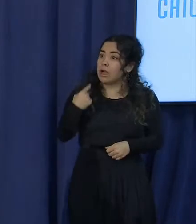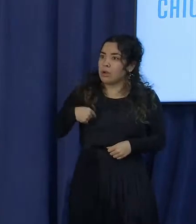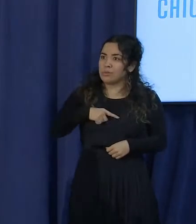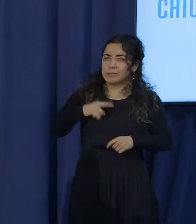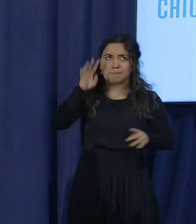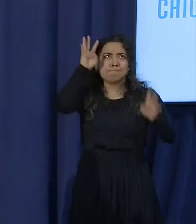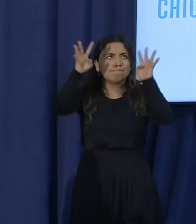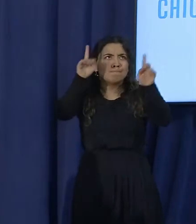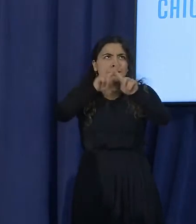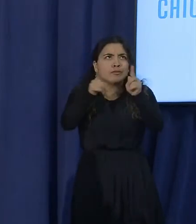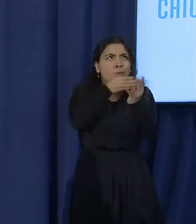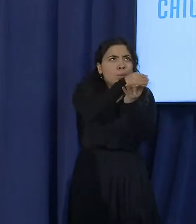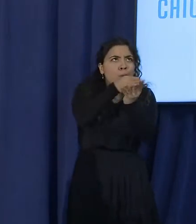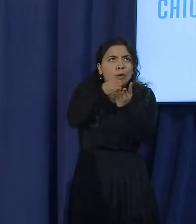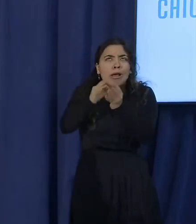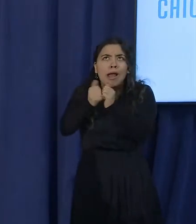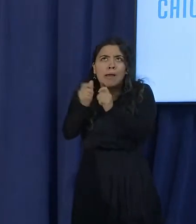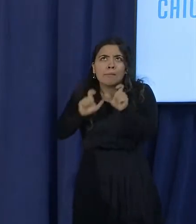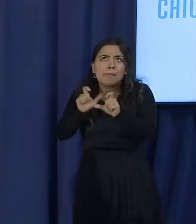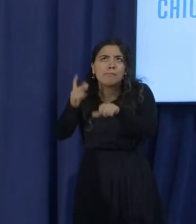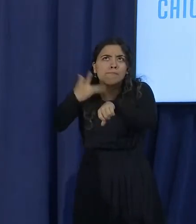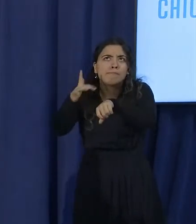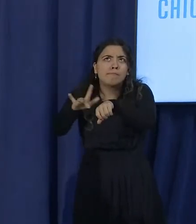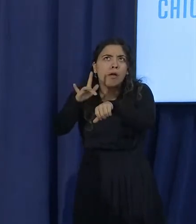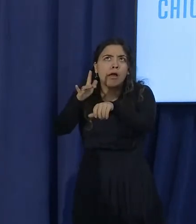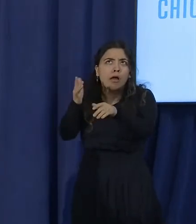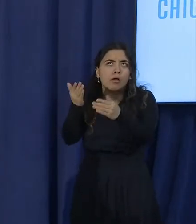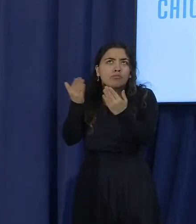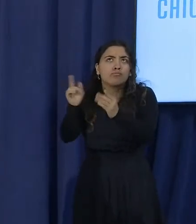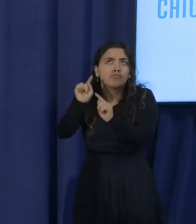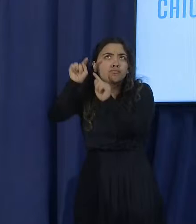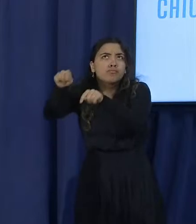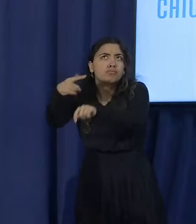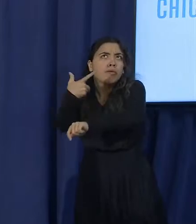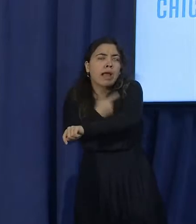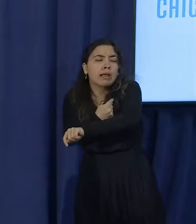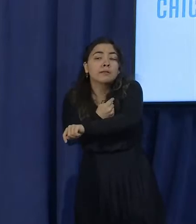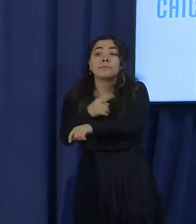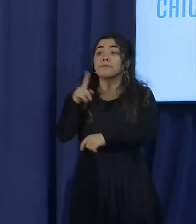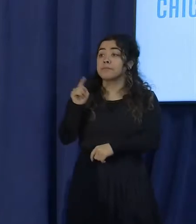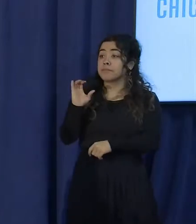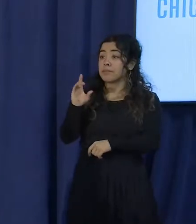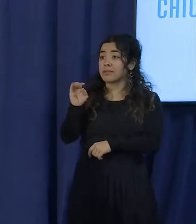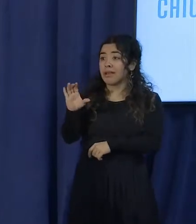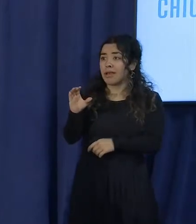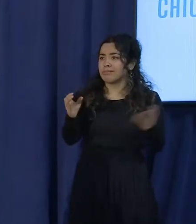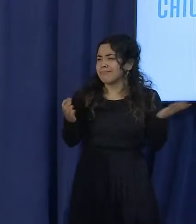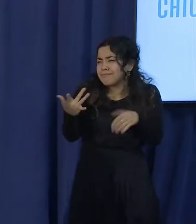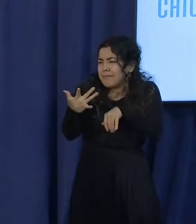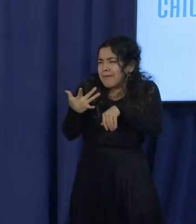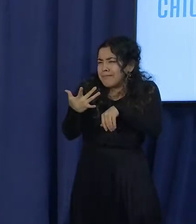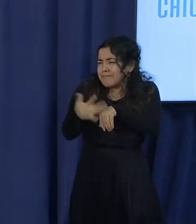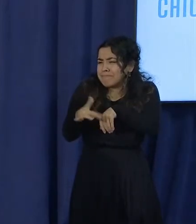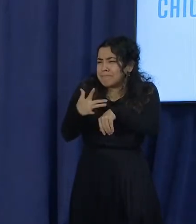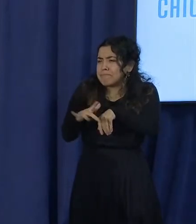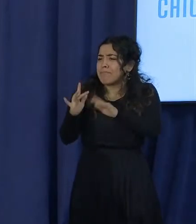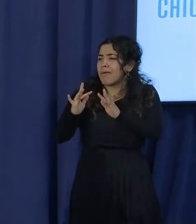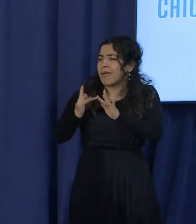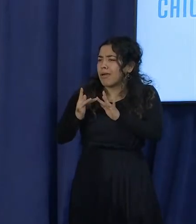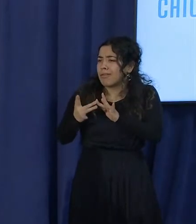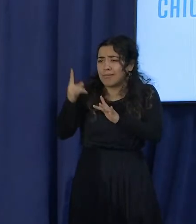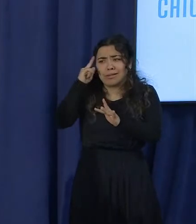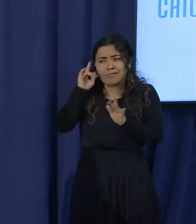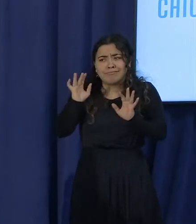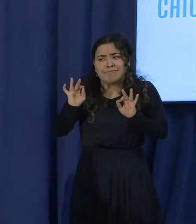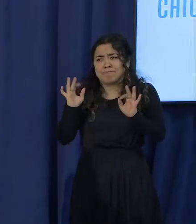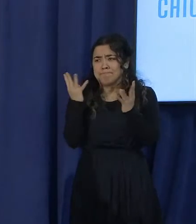different ways that people are able to access vaccine. Zocdox is an online platform. It is, we think, one of the easiest to use online platforms out there.